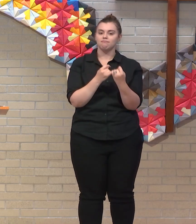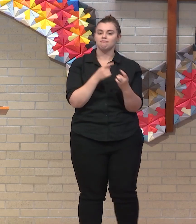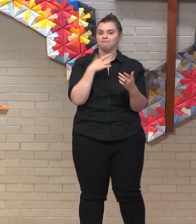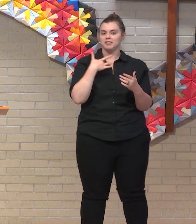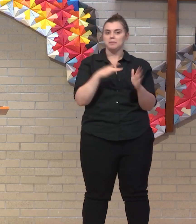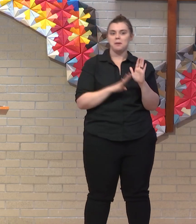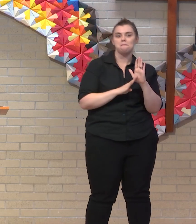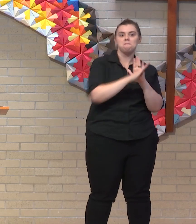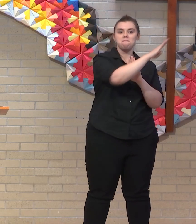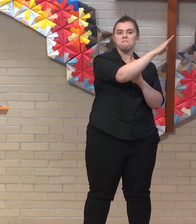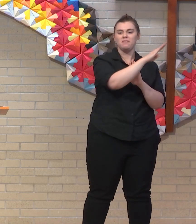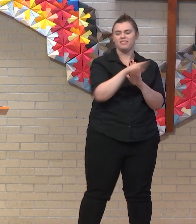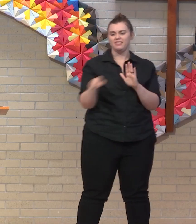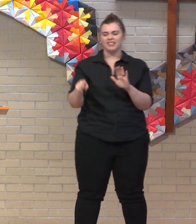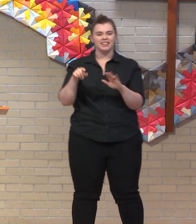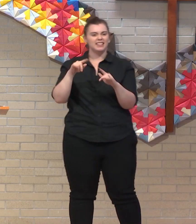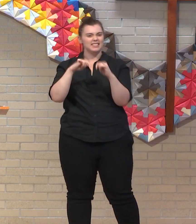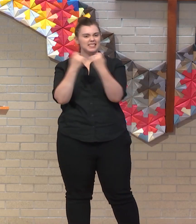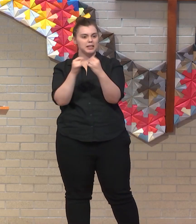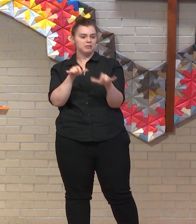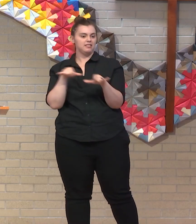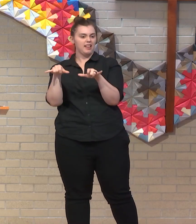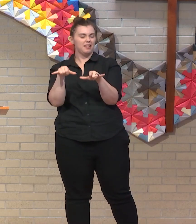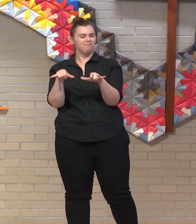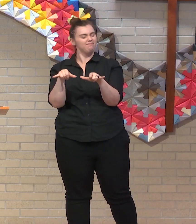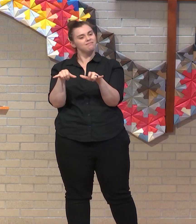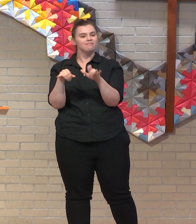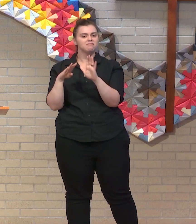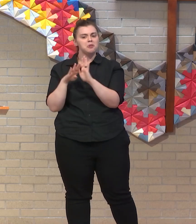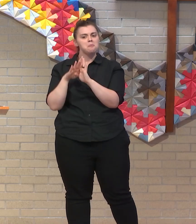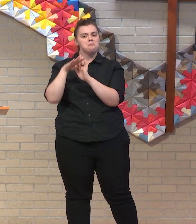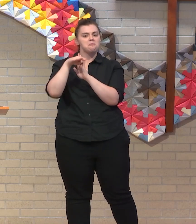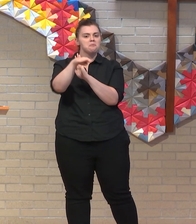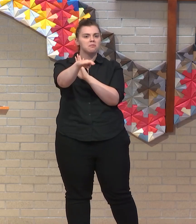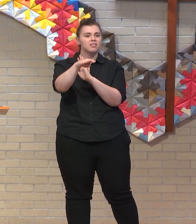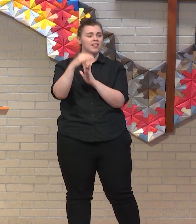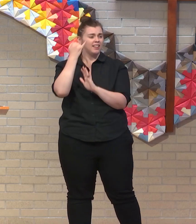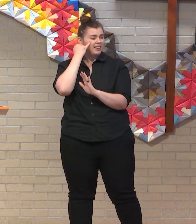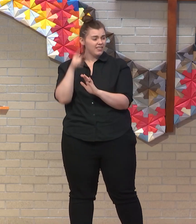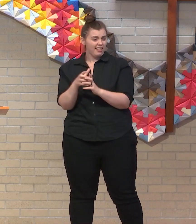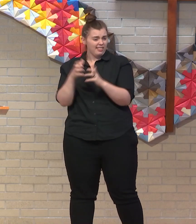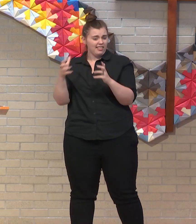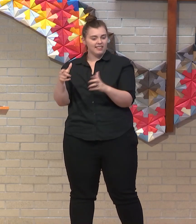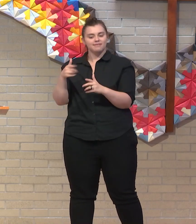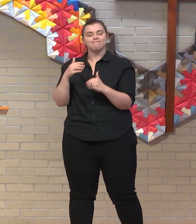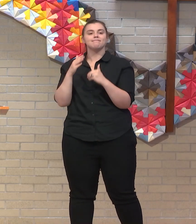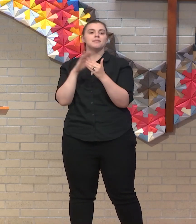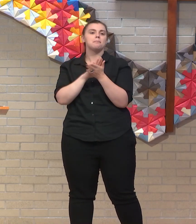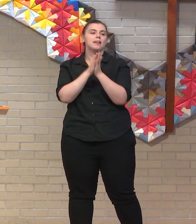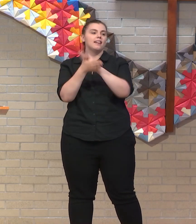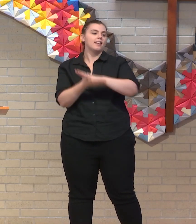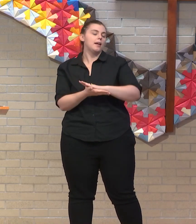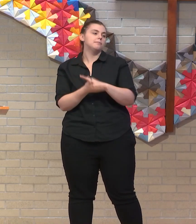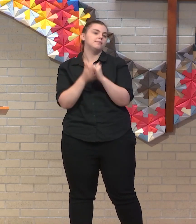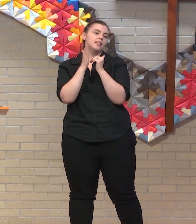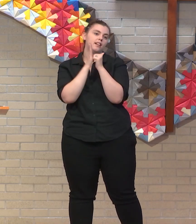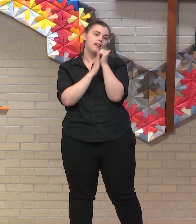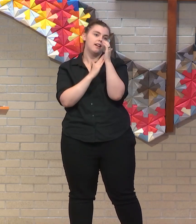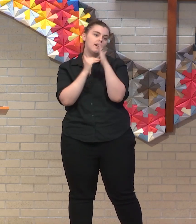teams made of similar people. Teams that share too much in common fall comfortably into